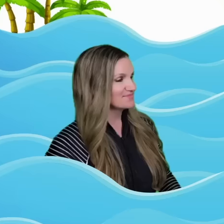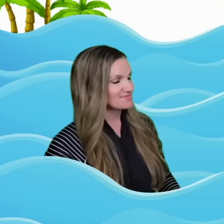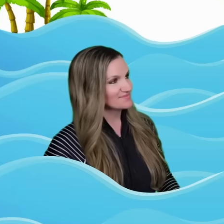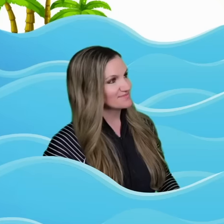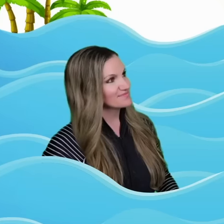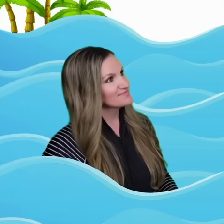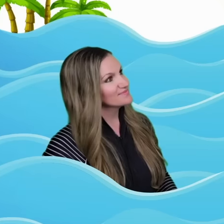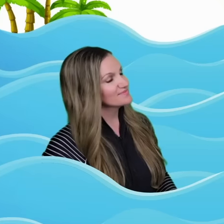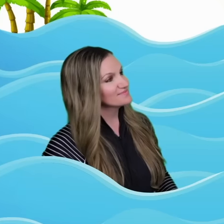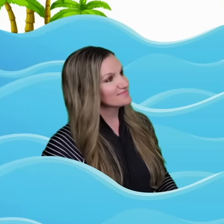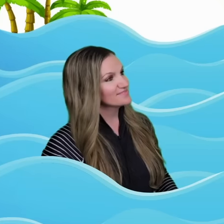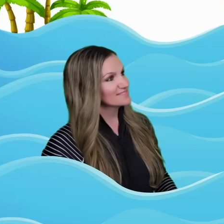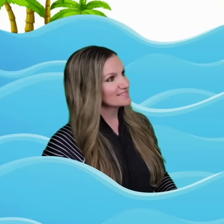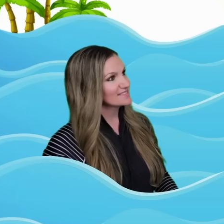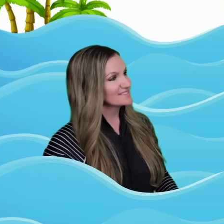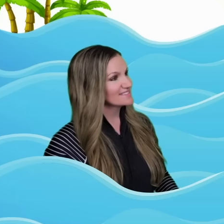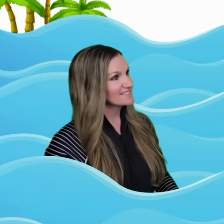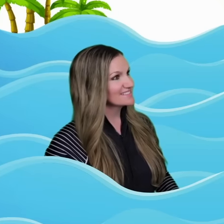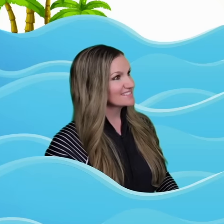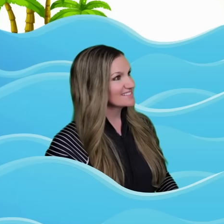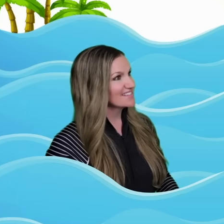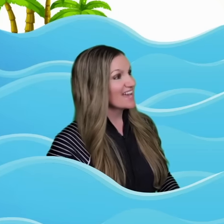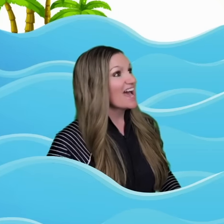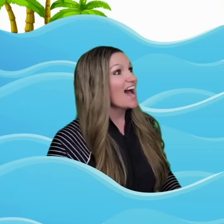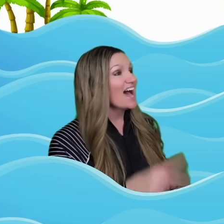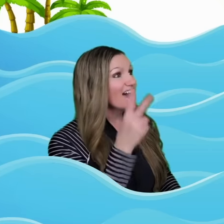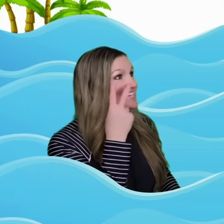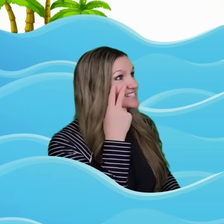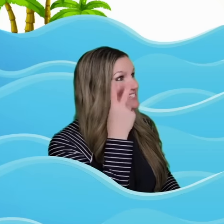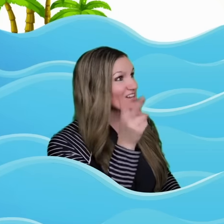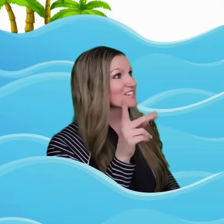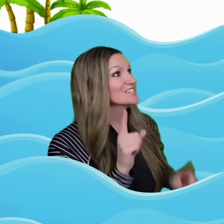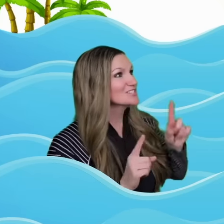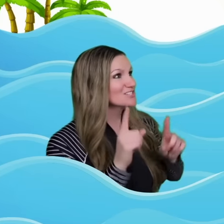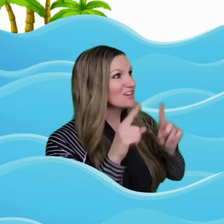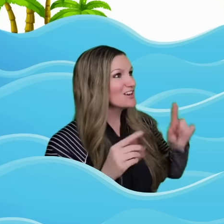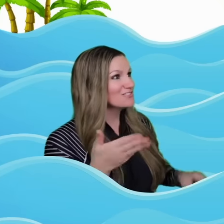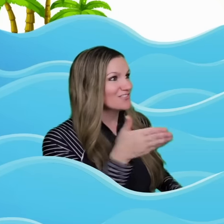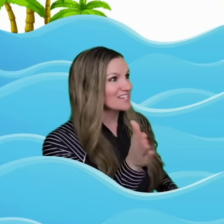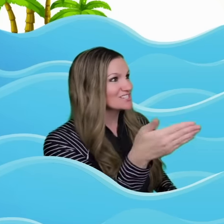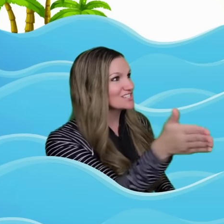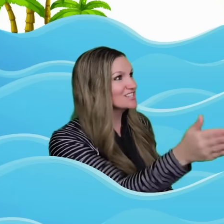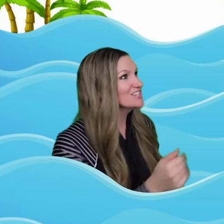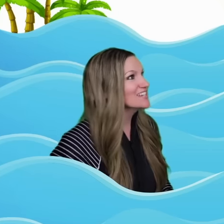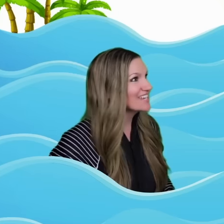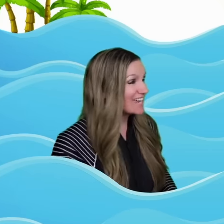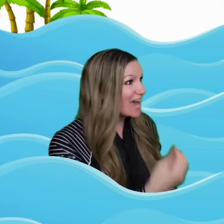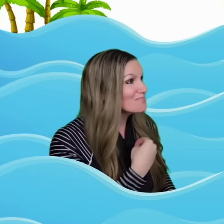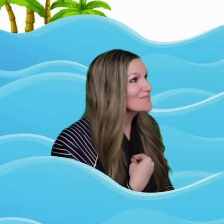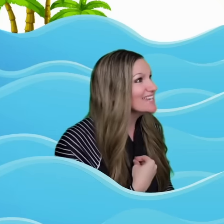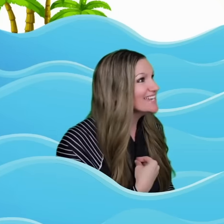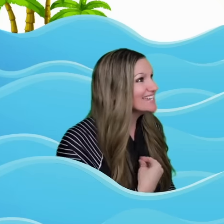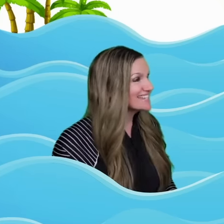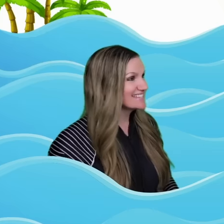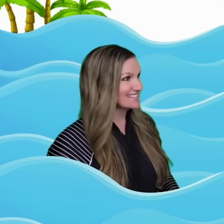Hey, Miss Magic, what did you see? I saw a starfish looking at me. You saw